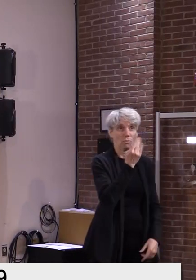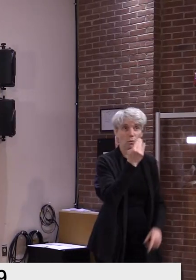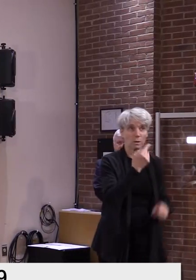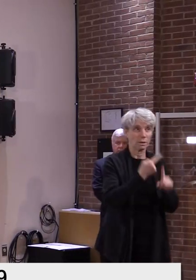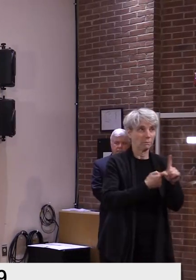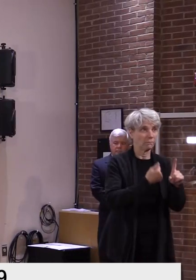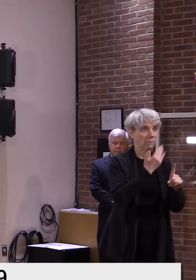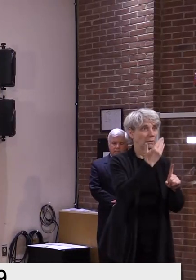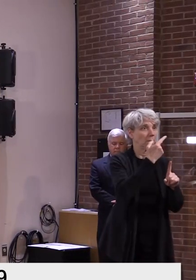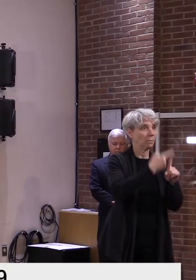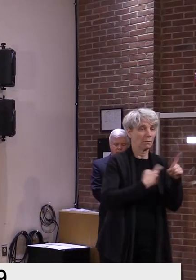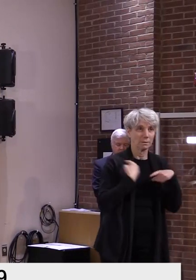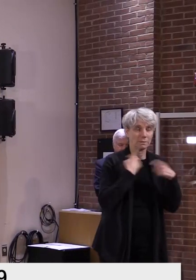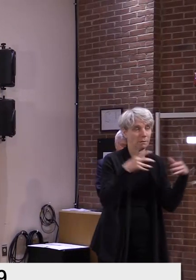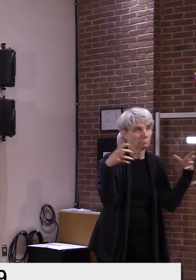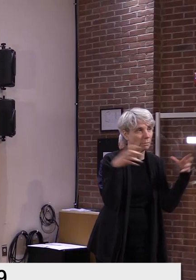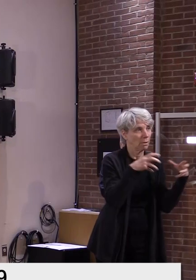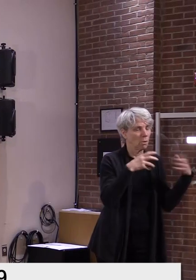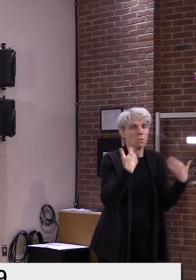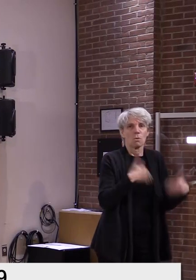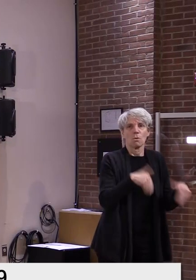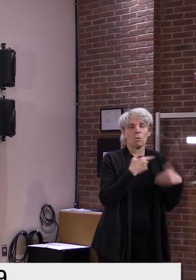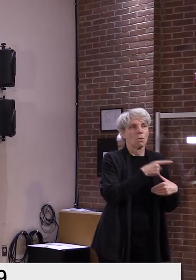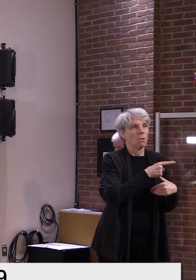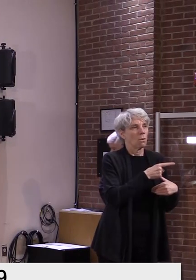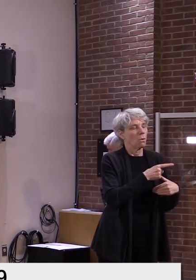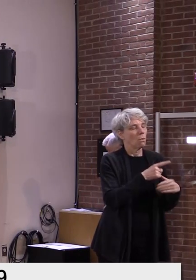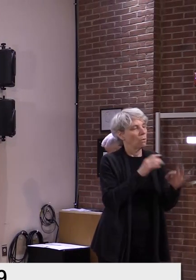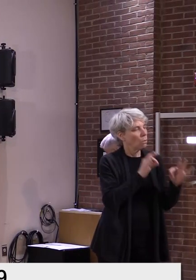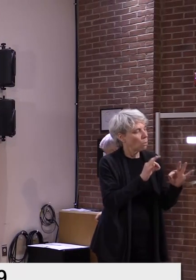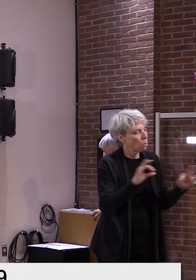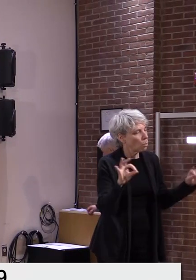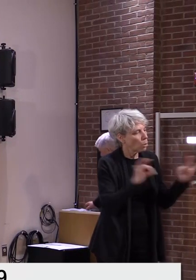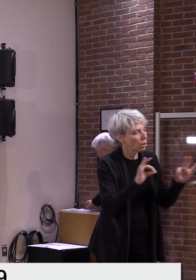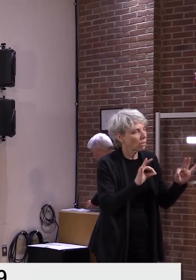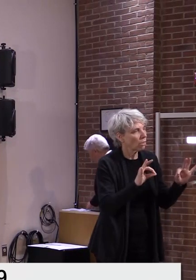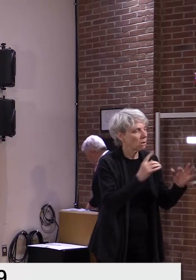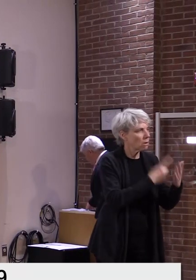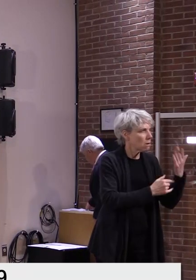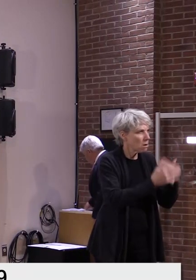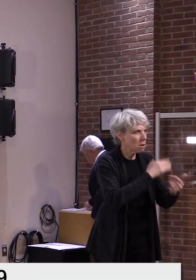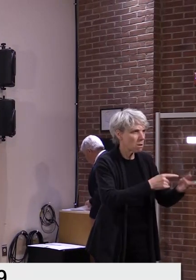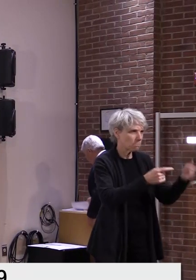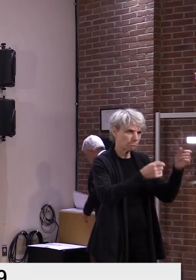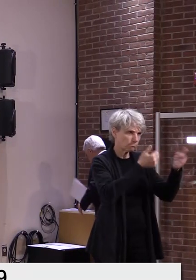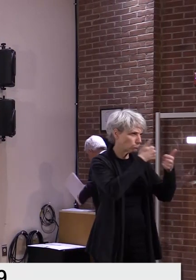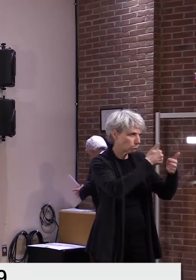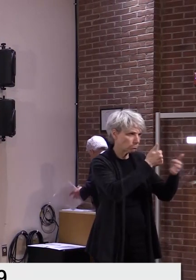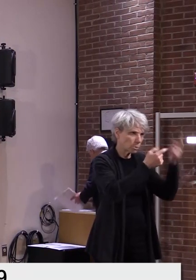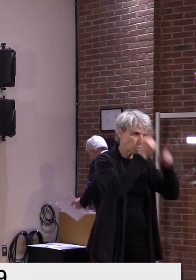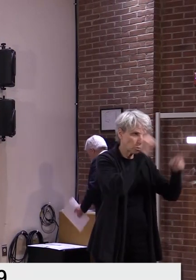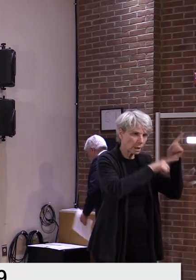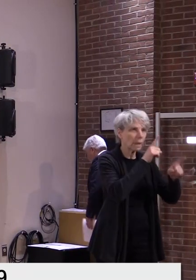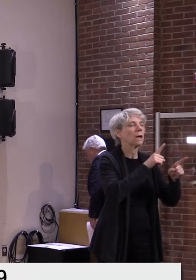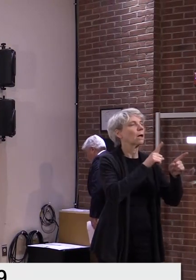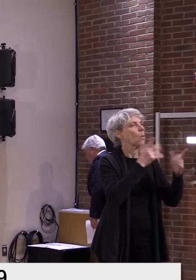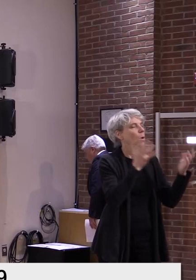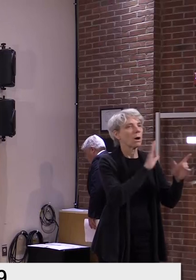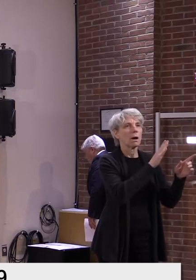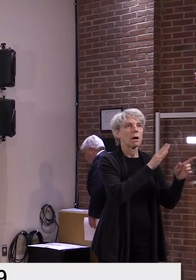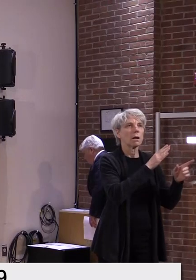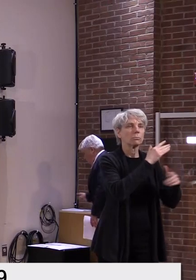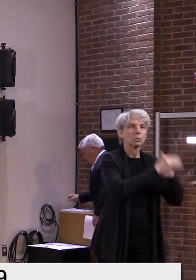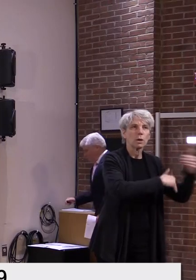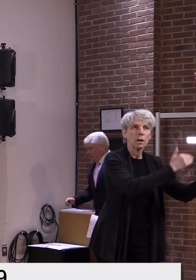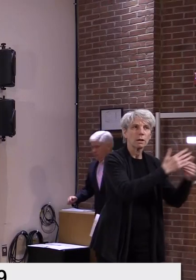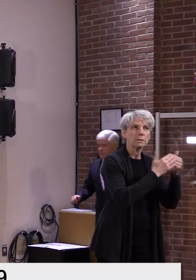successful collaboration in setting all of the important policies that the colleges have adhered to, as well as their testing